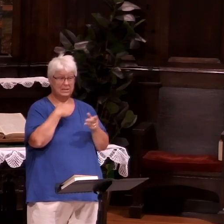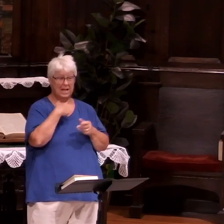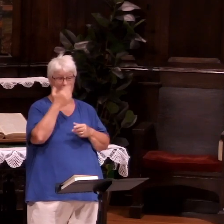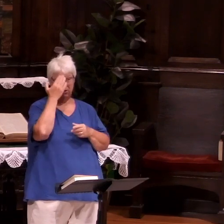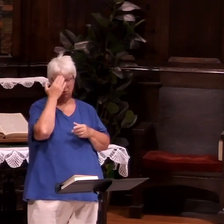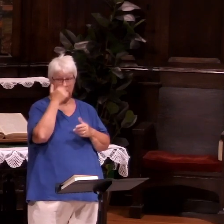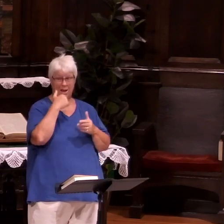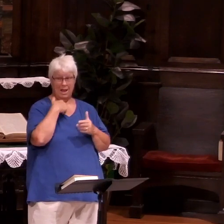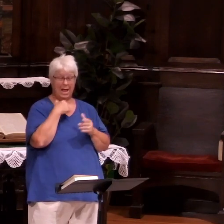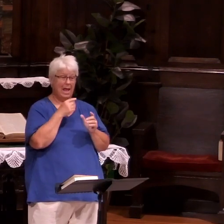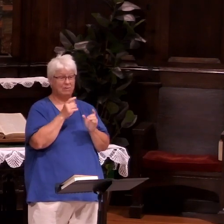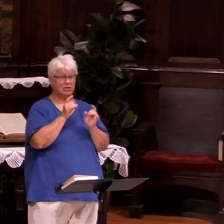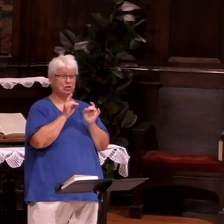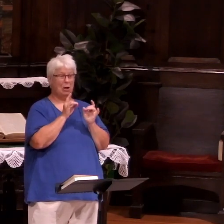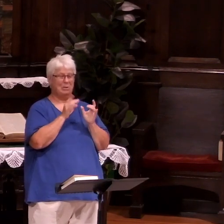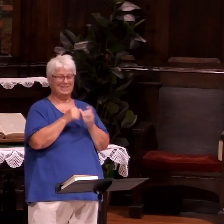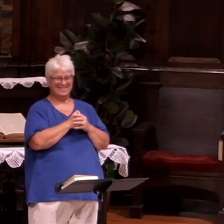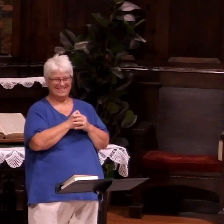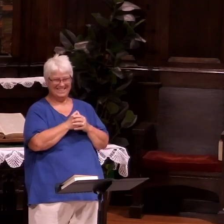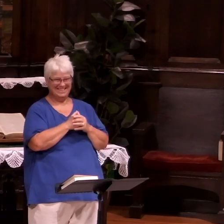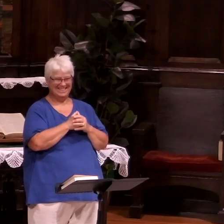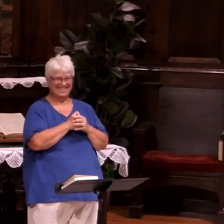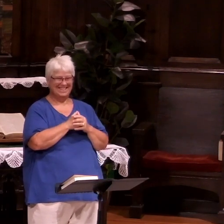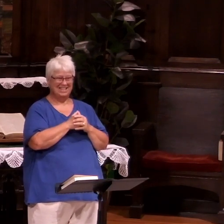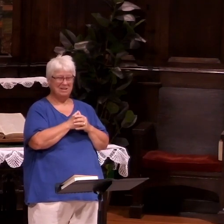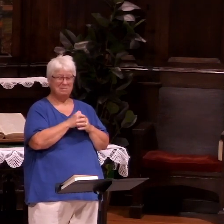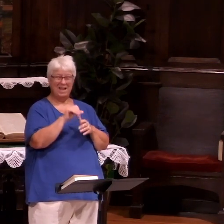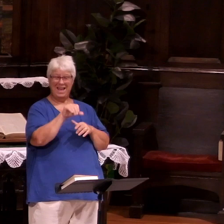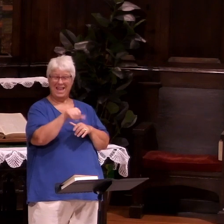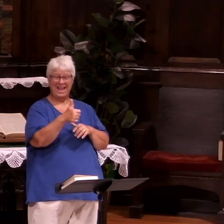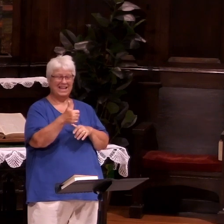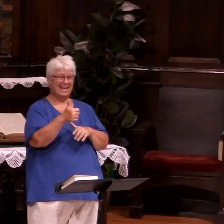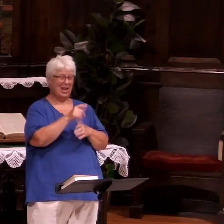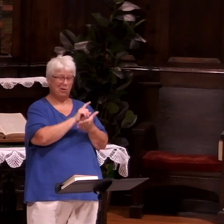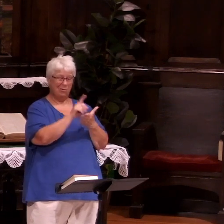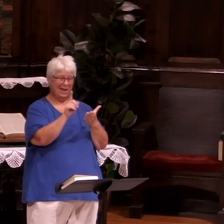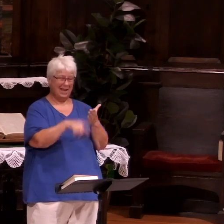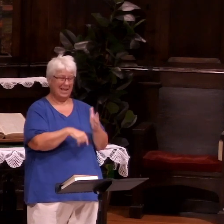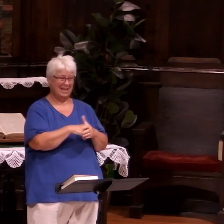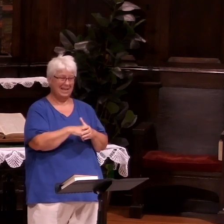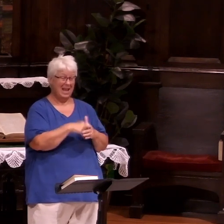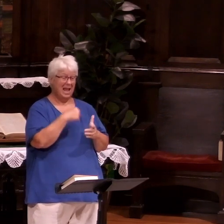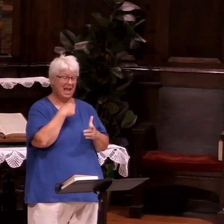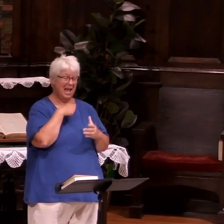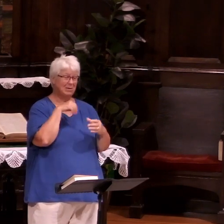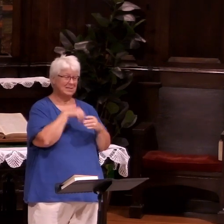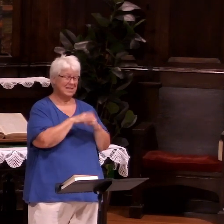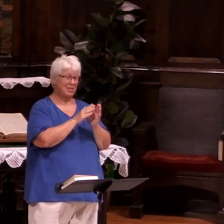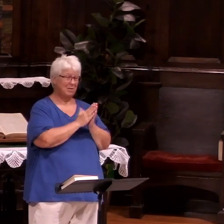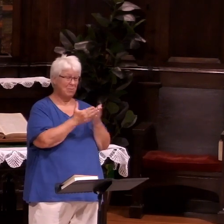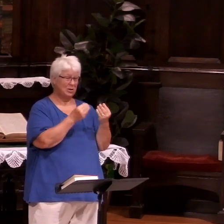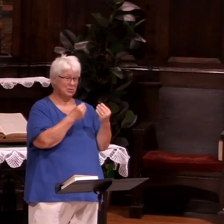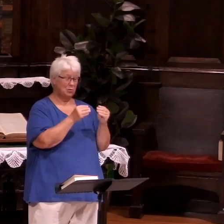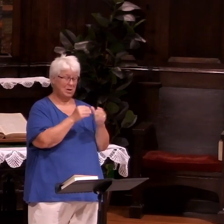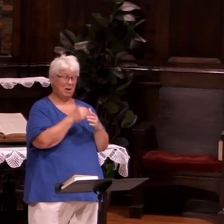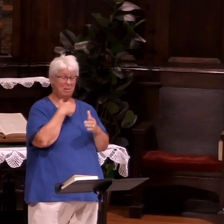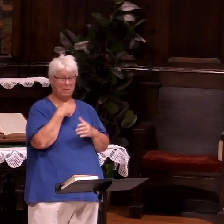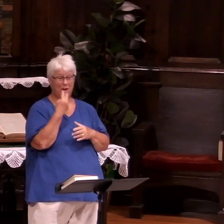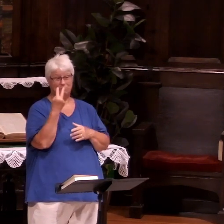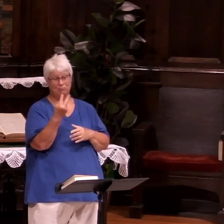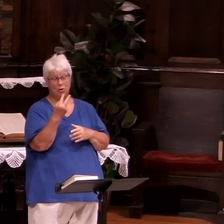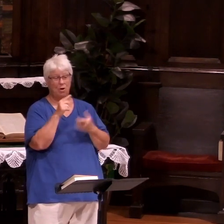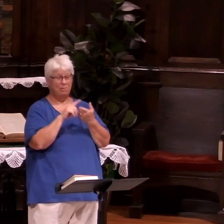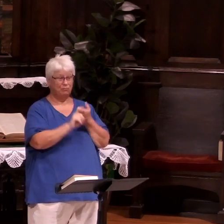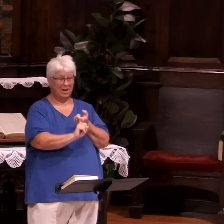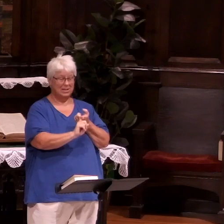have a Starbucks. So on any given weekend, you could find me and my two best